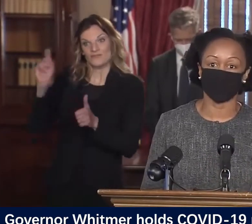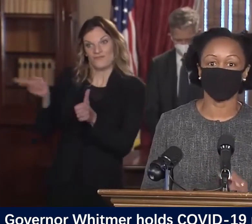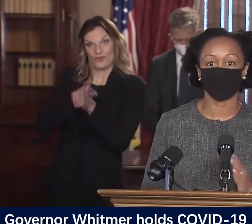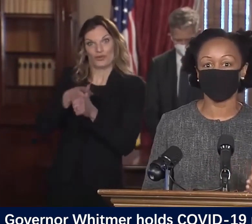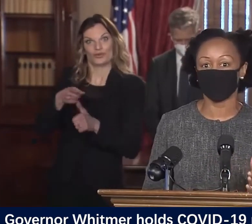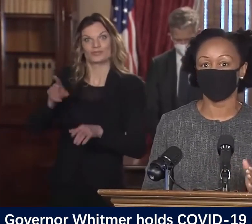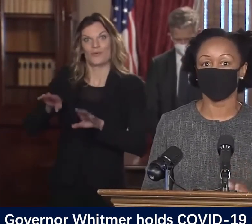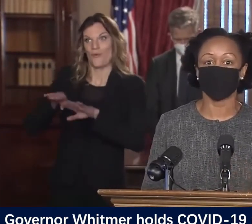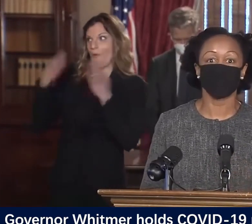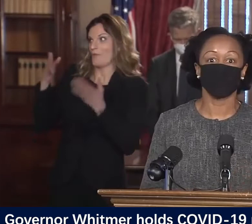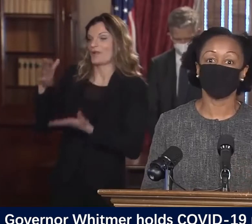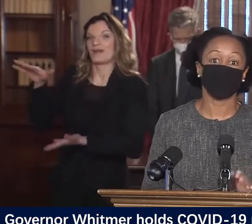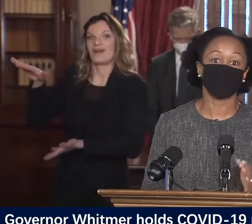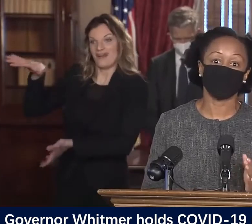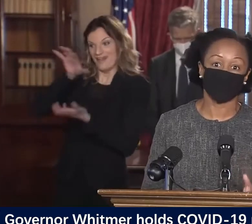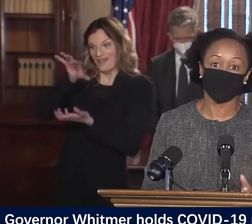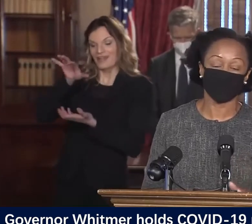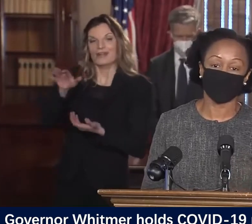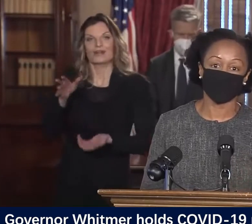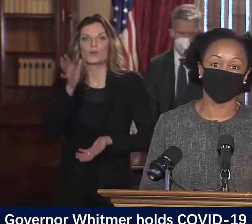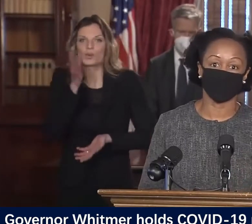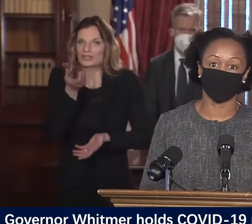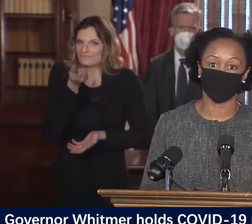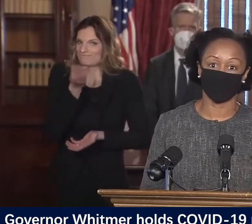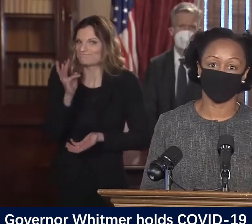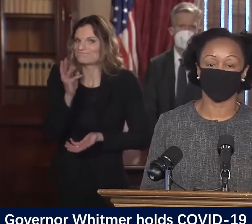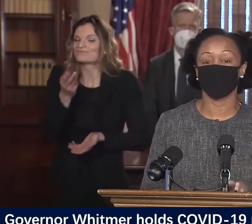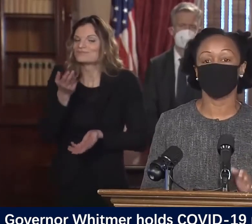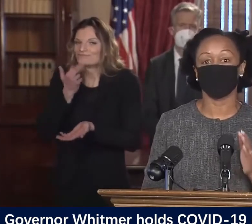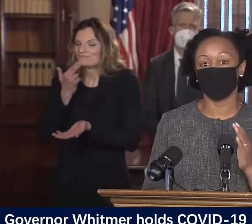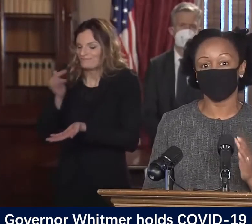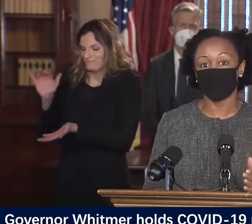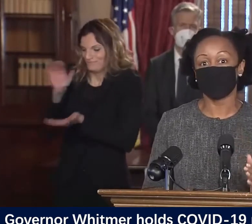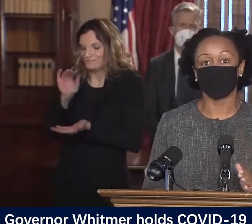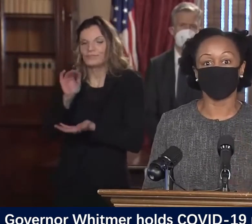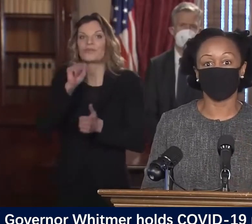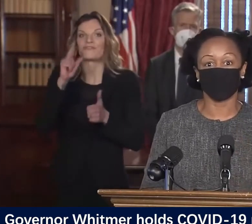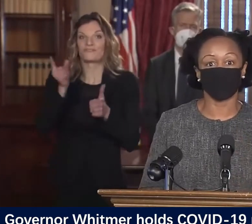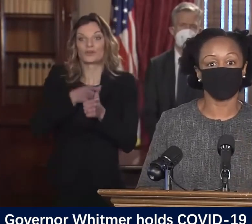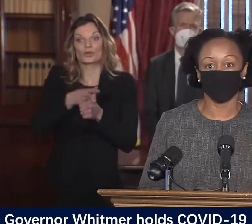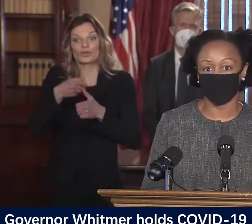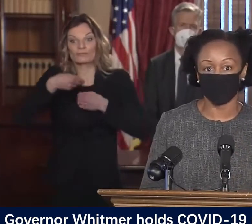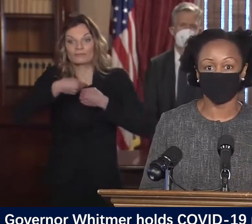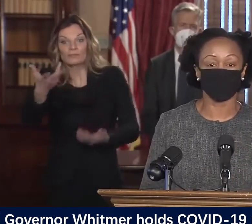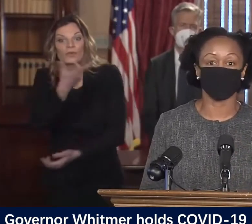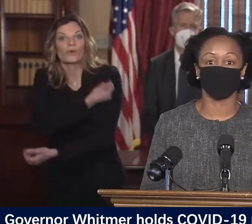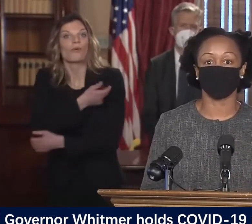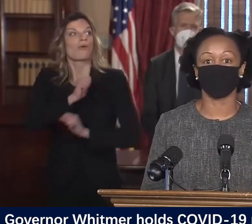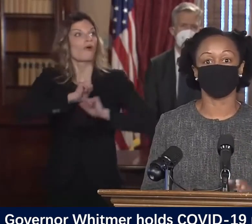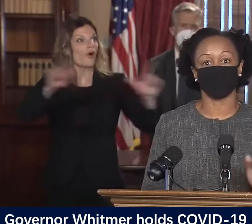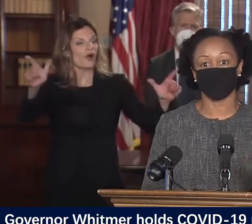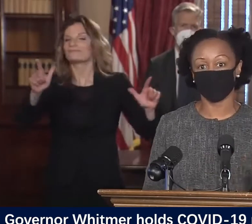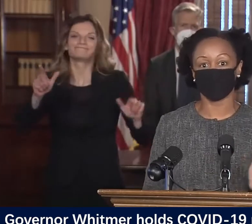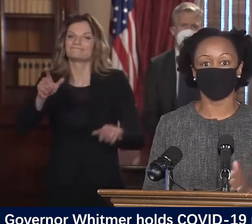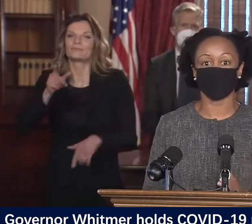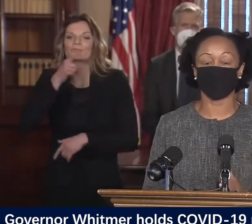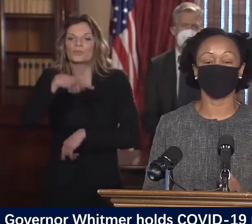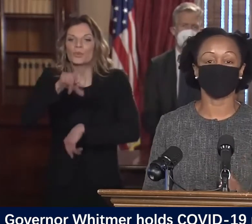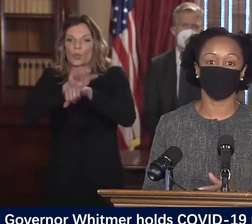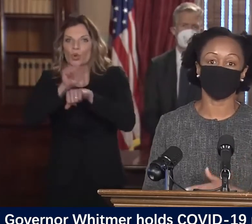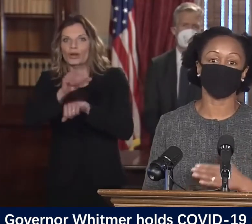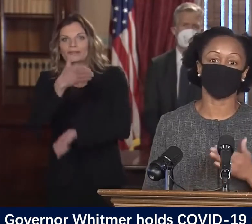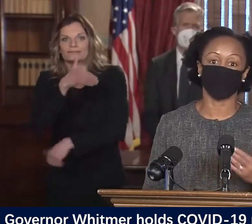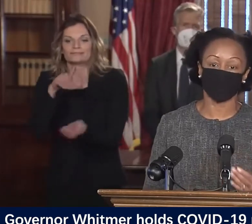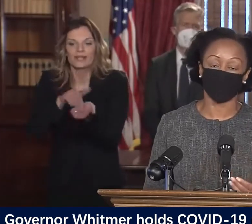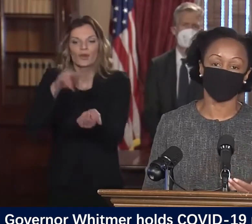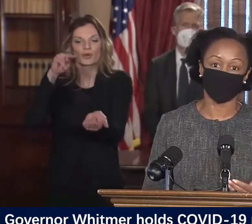supply, and so unfortunately, we will have to prioritize in the very beginning. Again, early on, frontline healthcare workers, and then we'll expand out